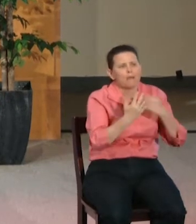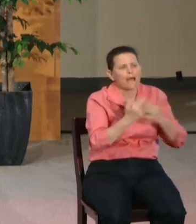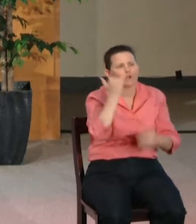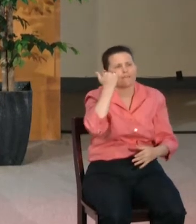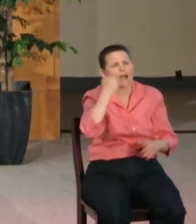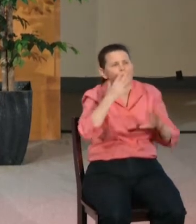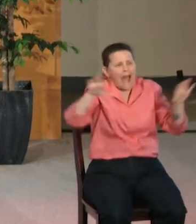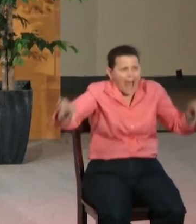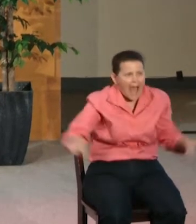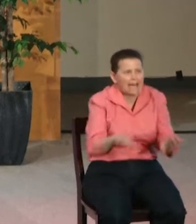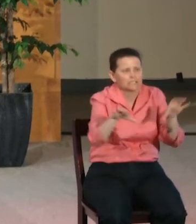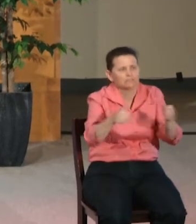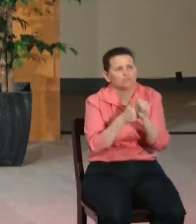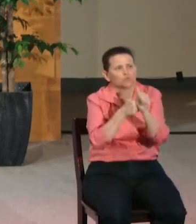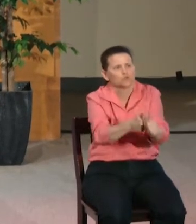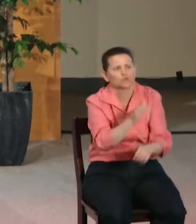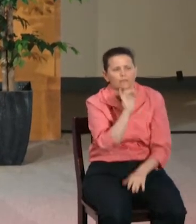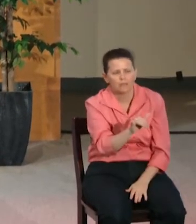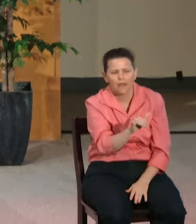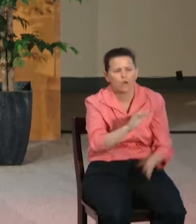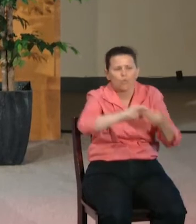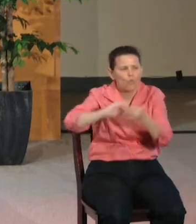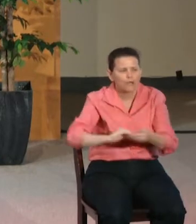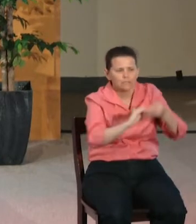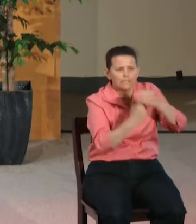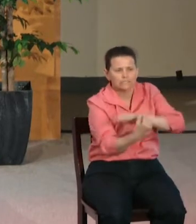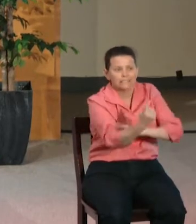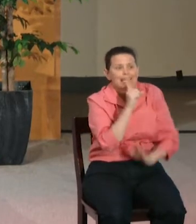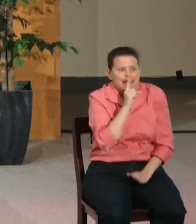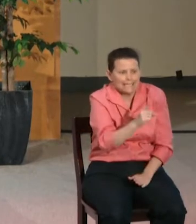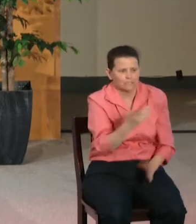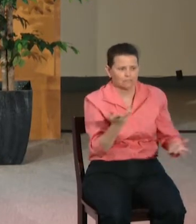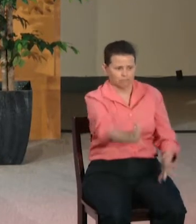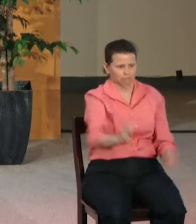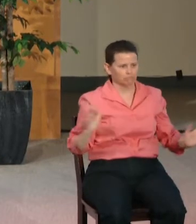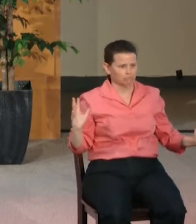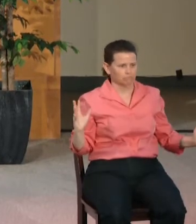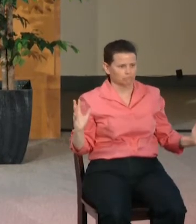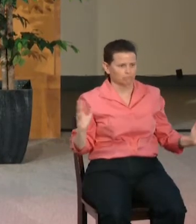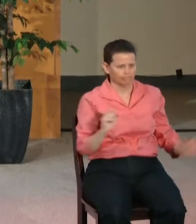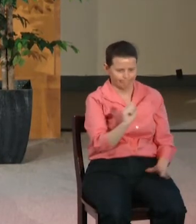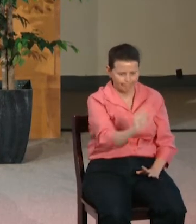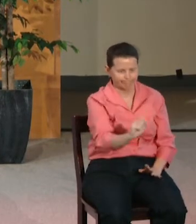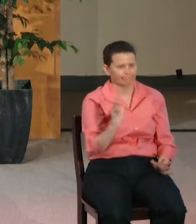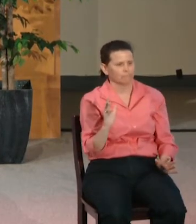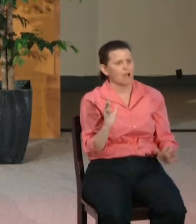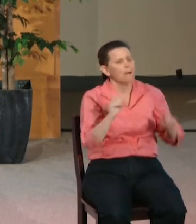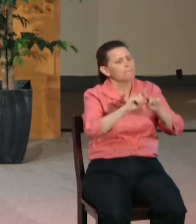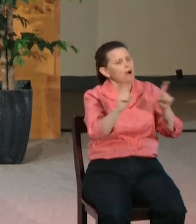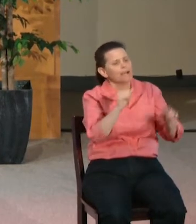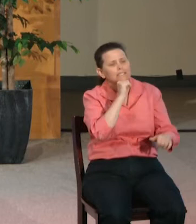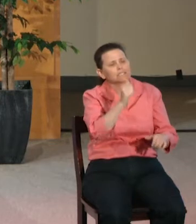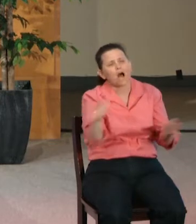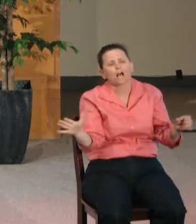my consciousness. So the oneness is. But the oneness is incomplete until I also